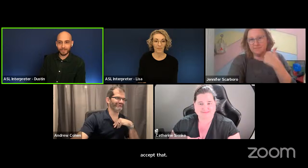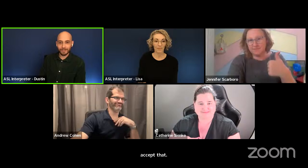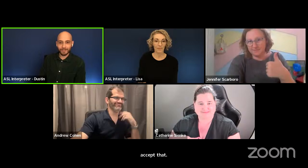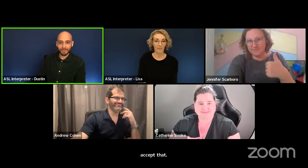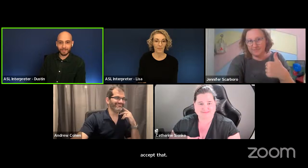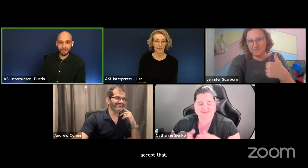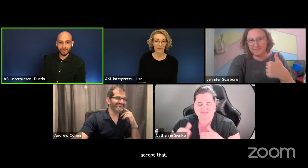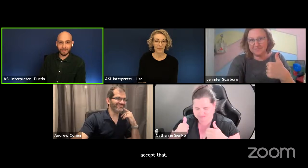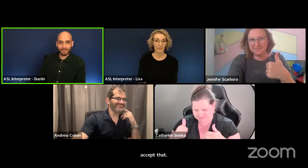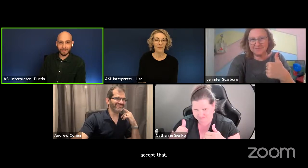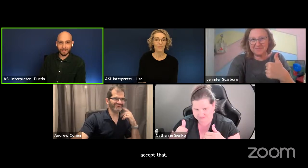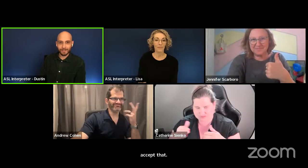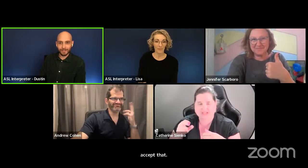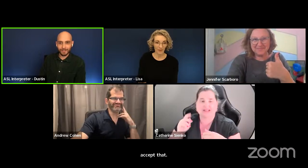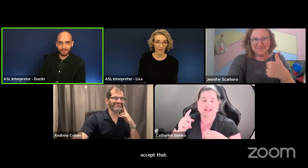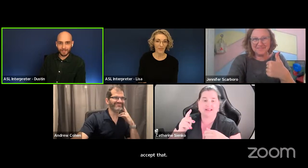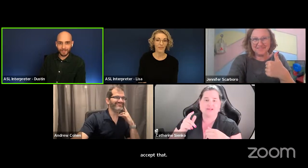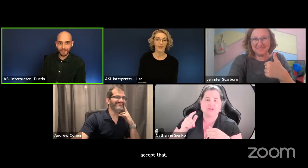date.